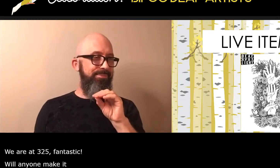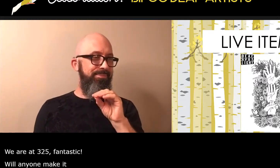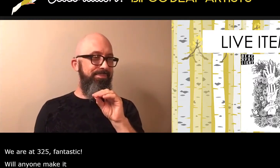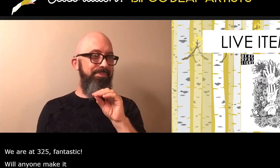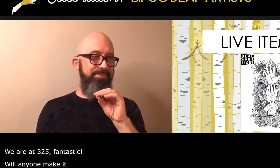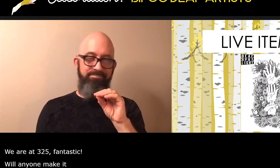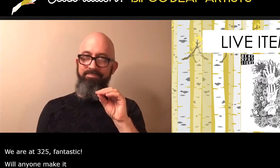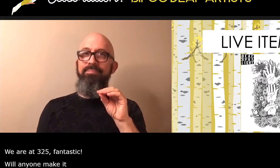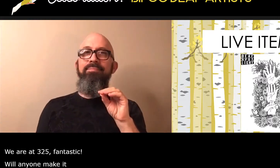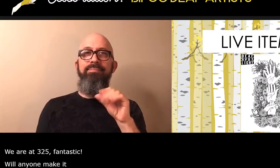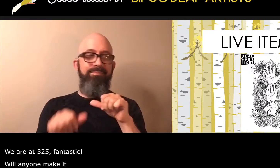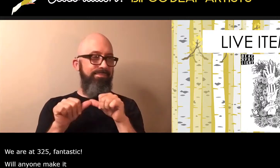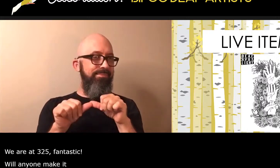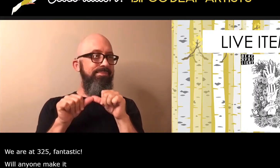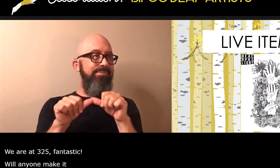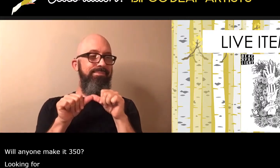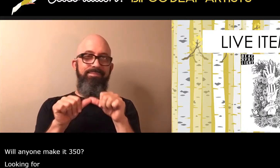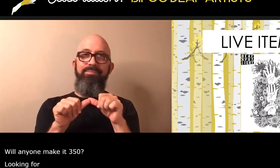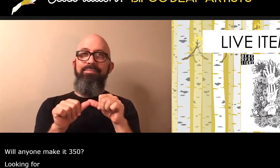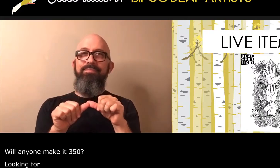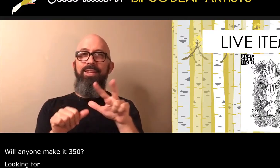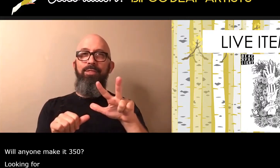for 350.